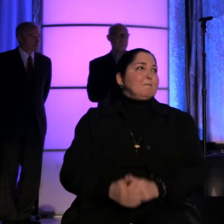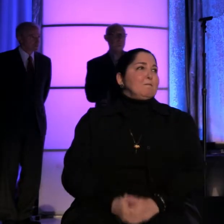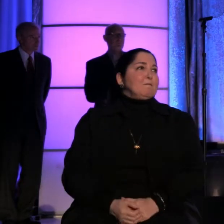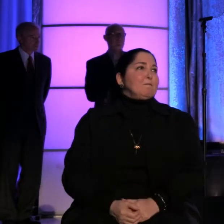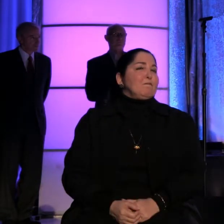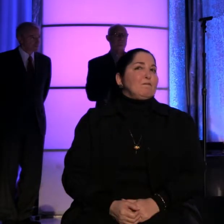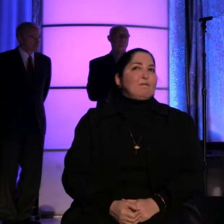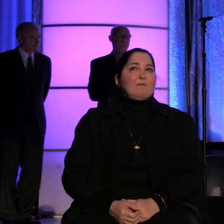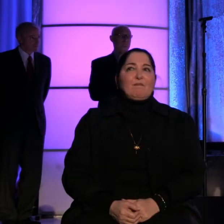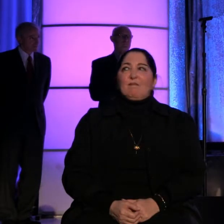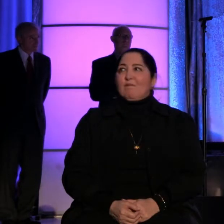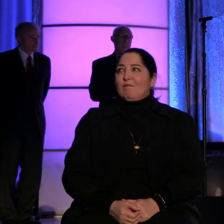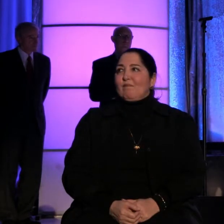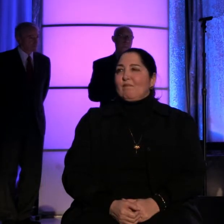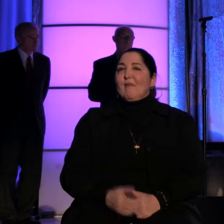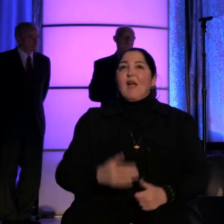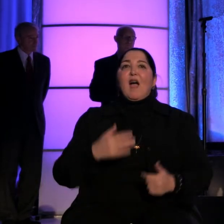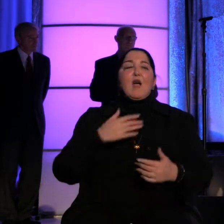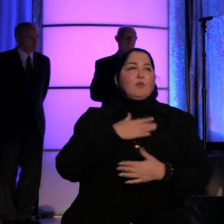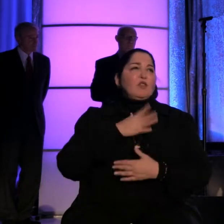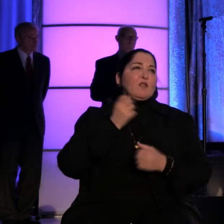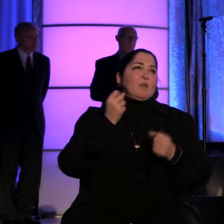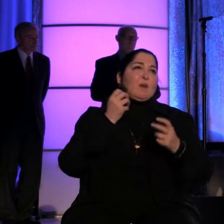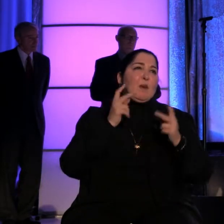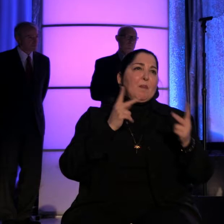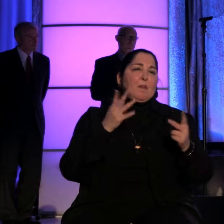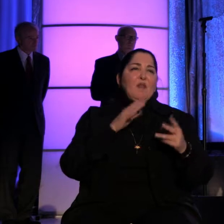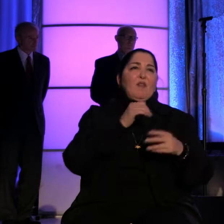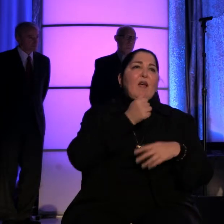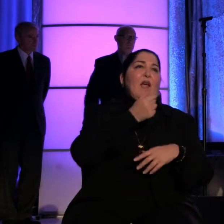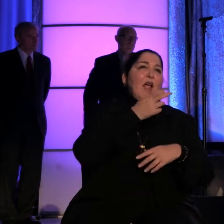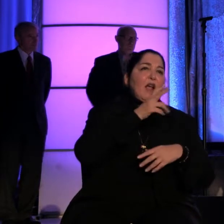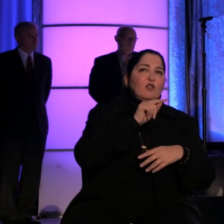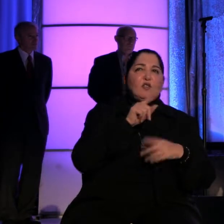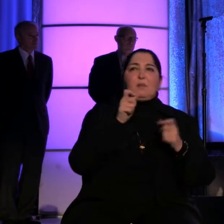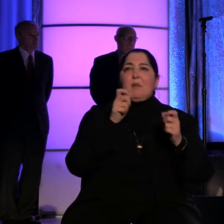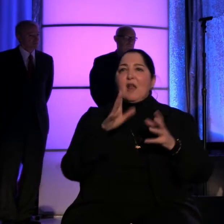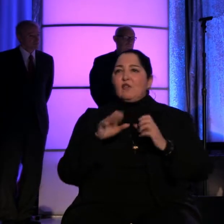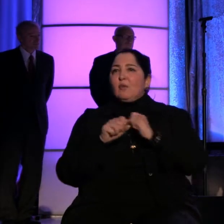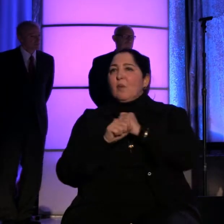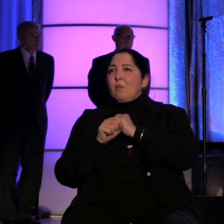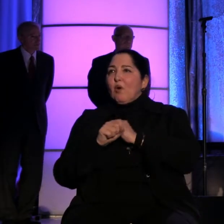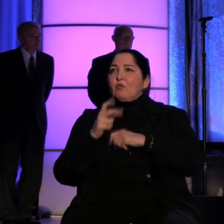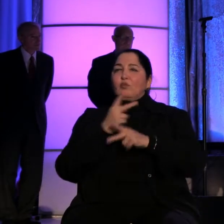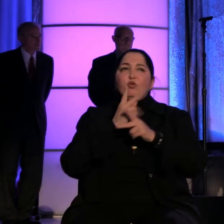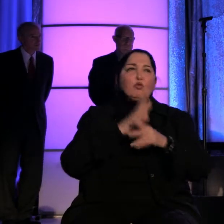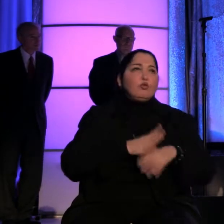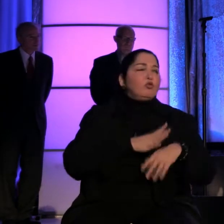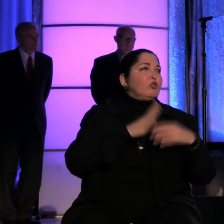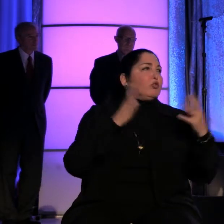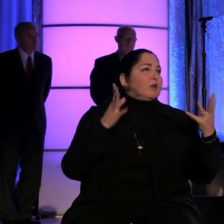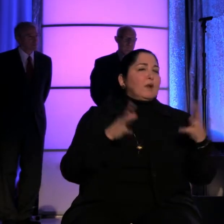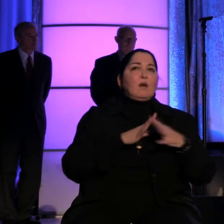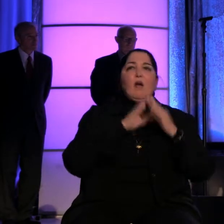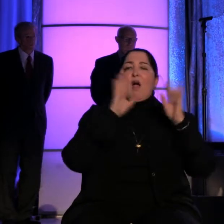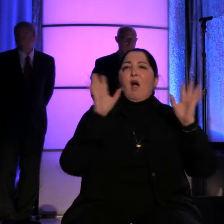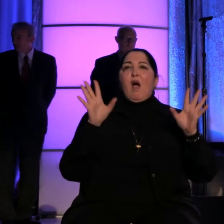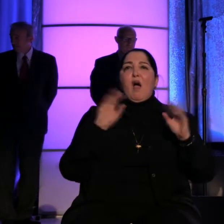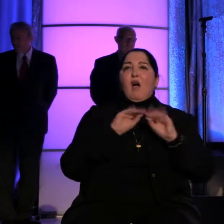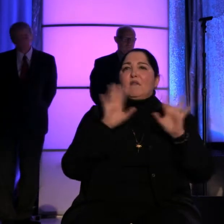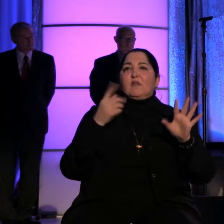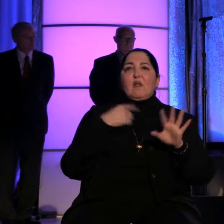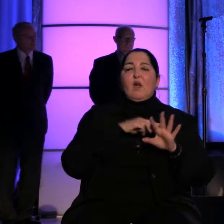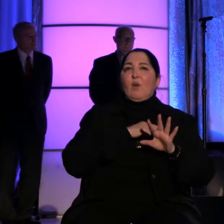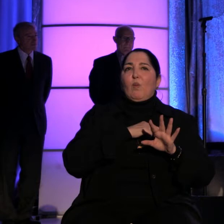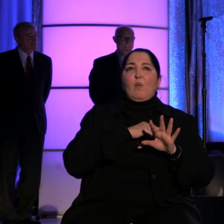whole cross-section of the industry here. There's agents and managers and promoters and producers and venues, and obviously